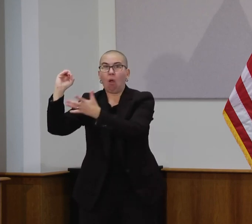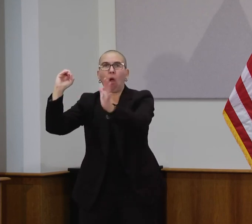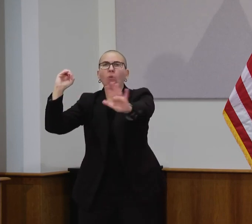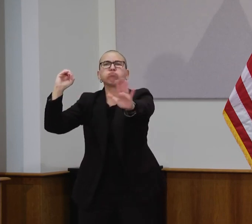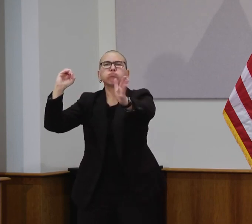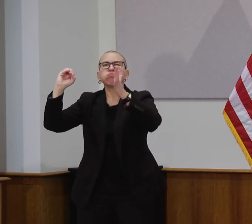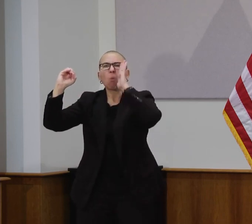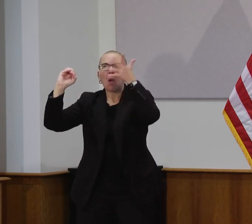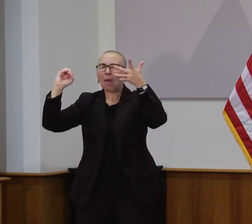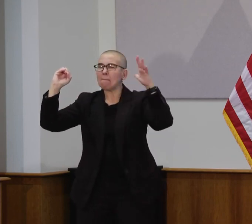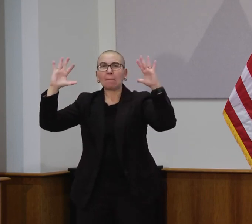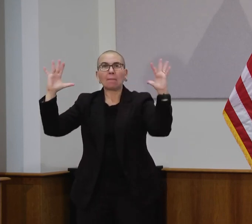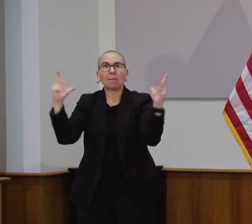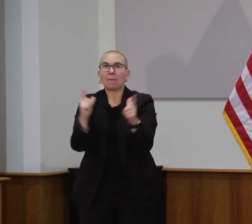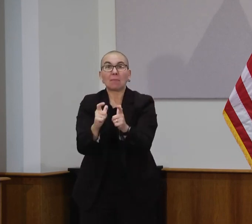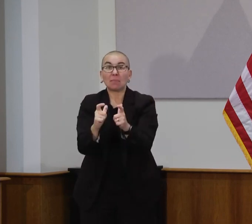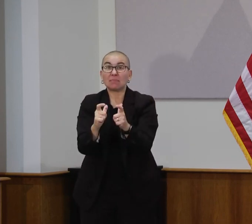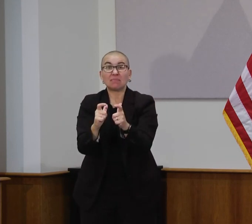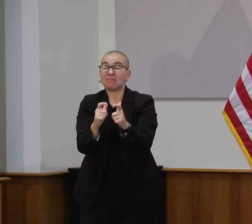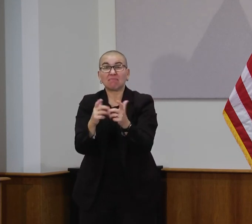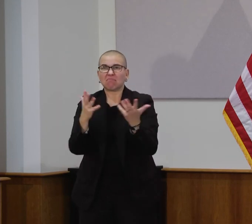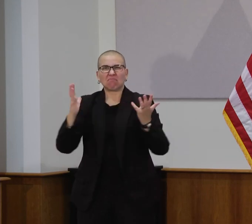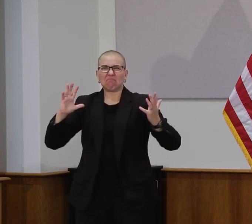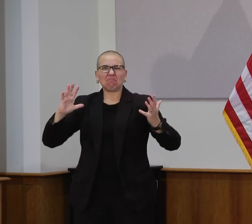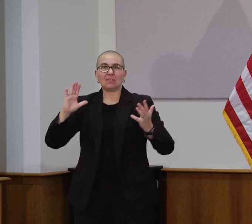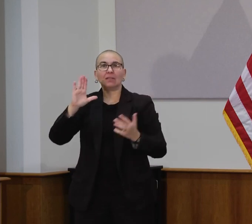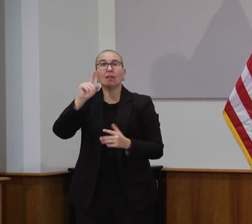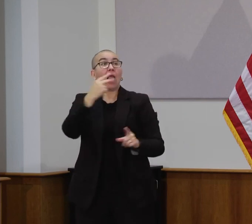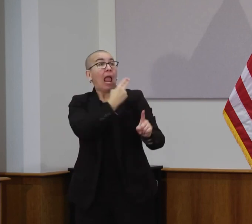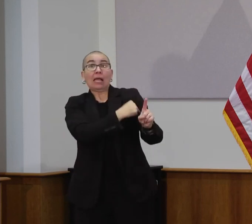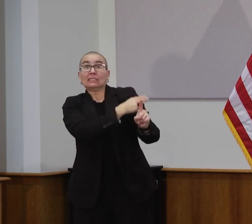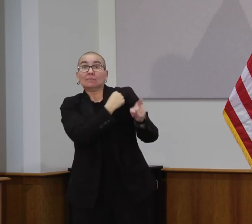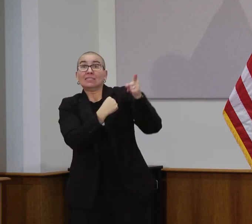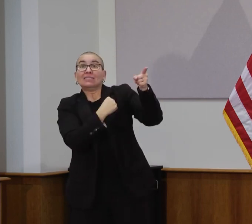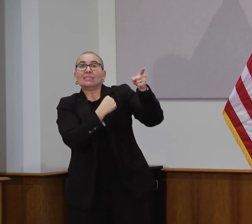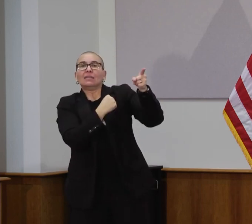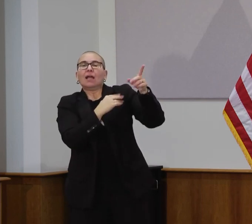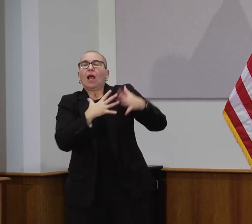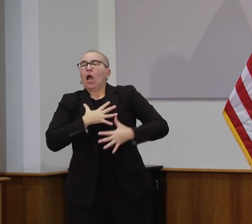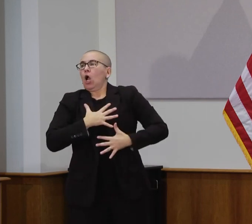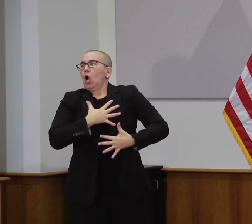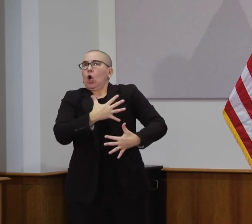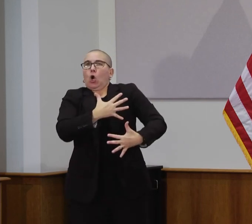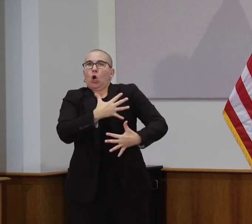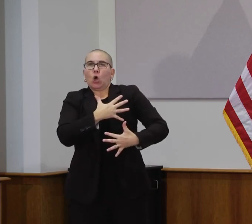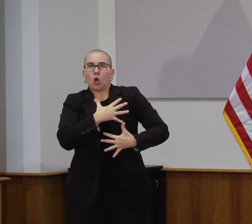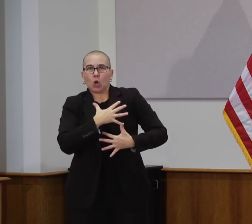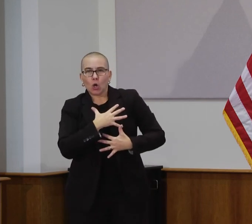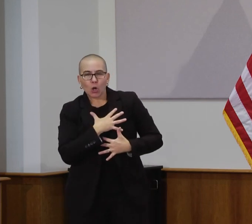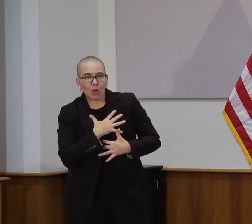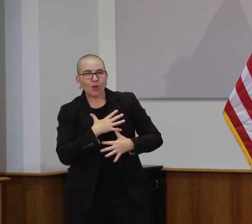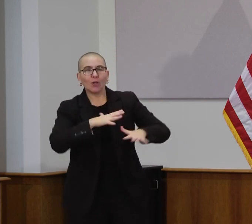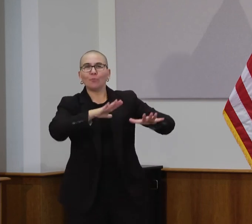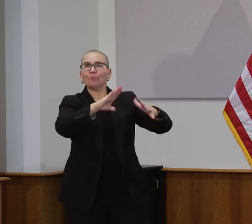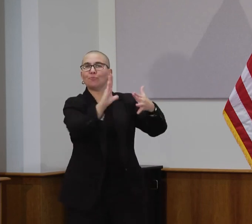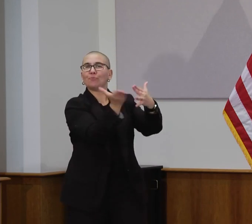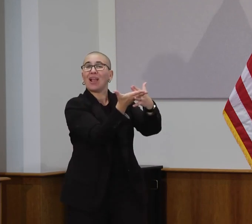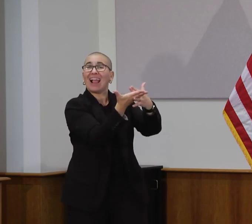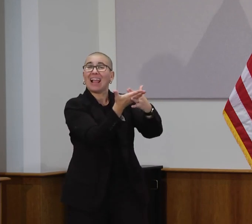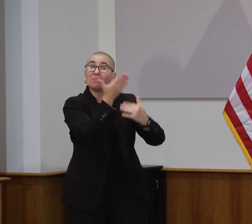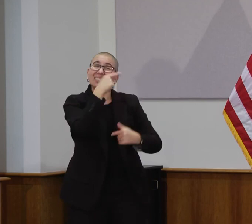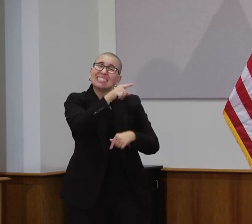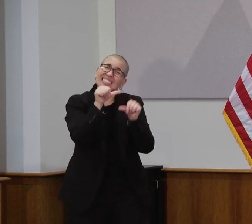to another Minnesotan, the pressure on the hospital system will continue for the next 3 or 4 weeks. It's already in the